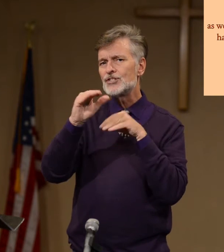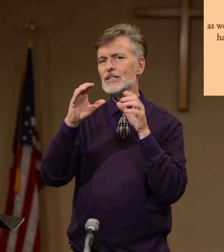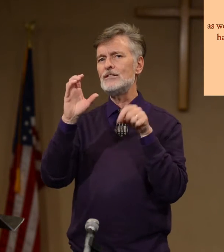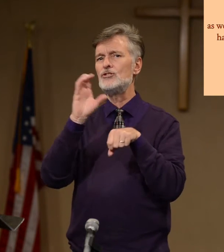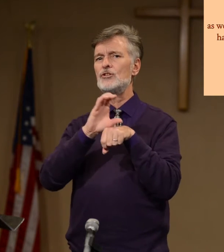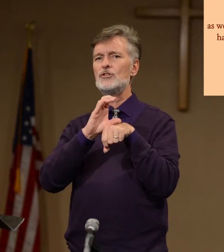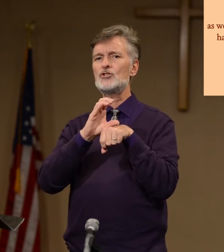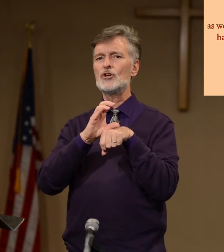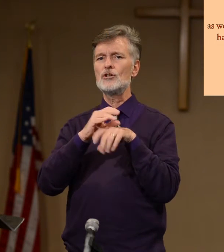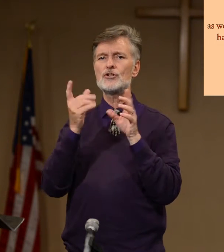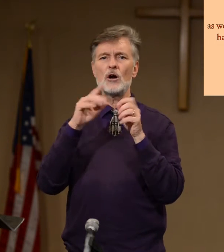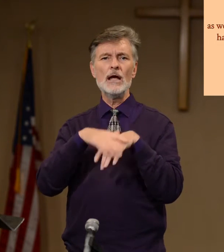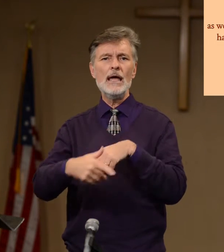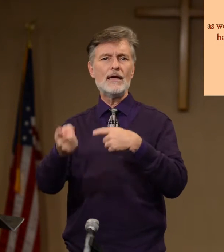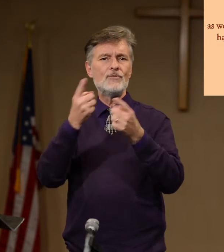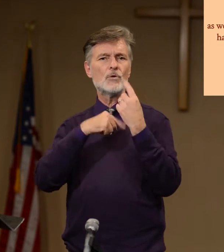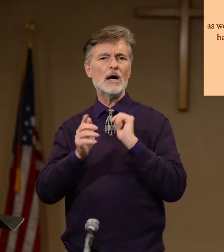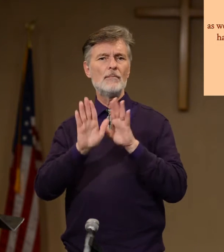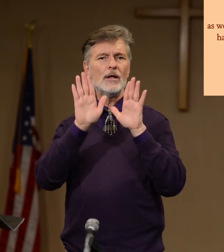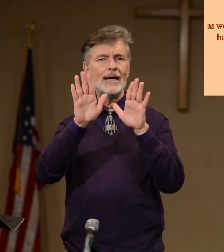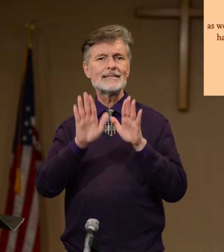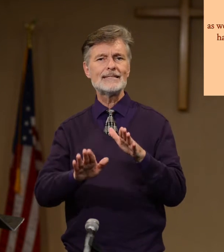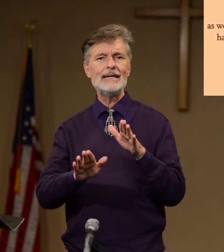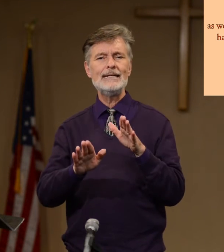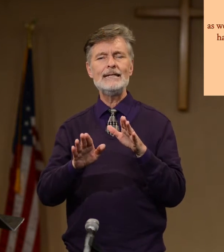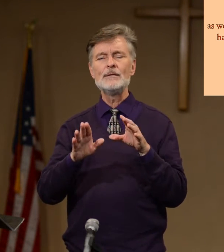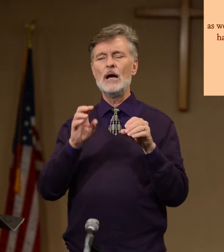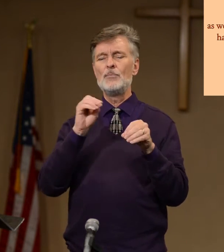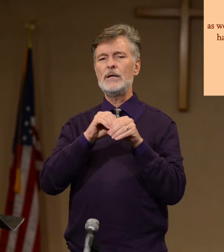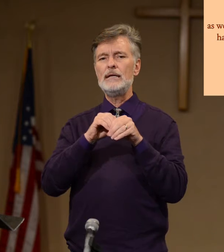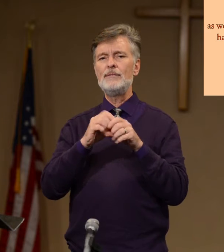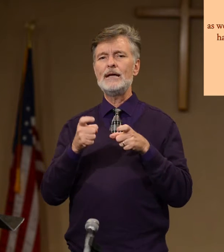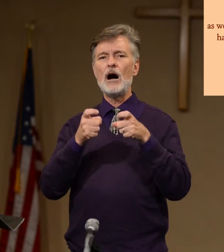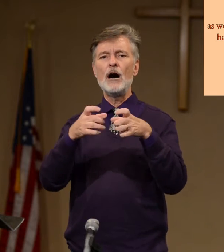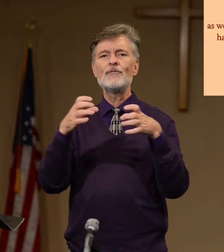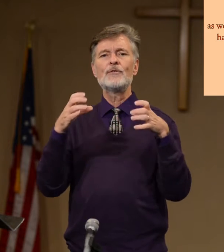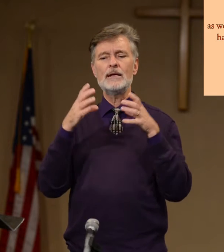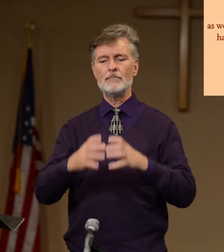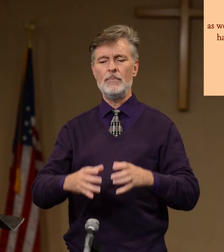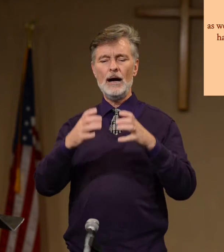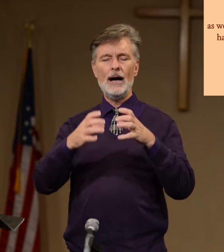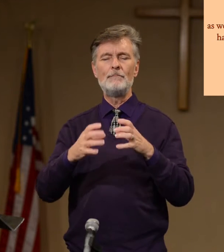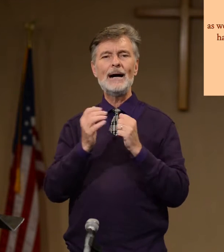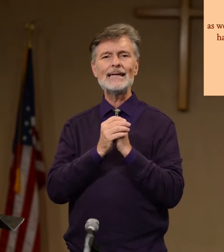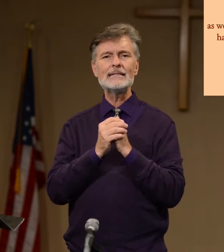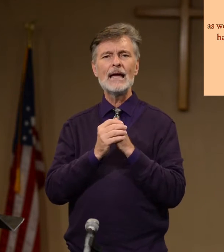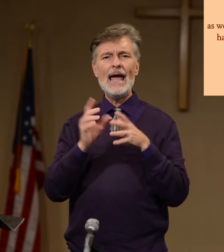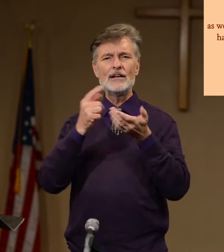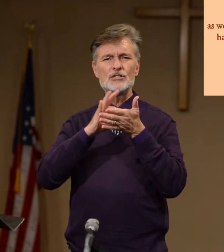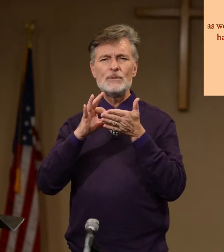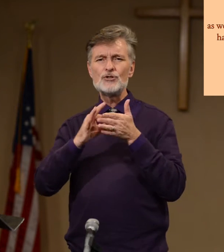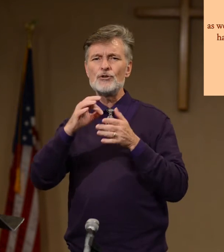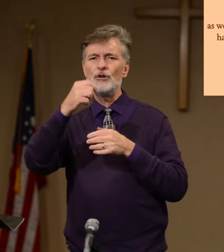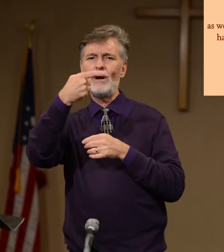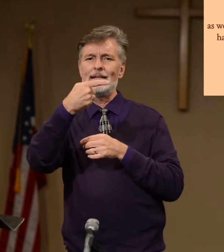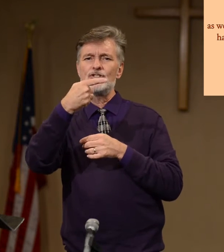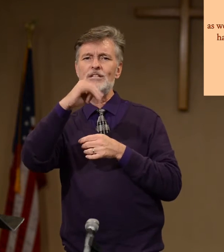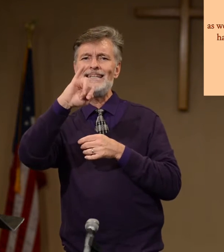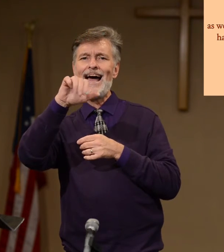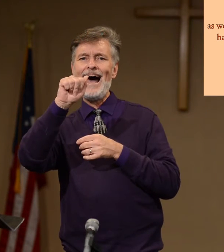send to the church or if you come on a Sunday, put it in the offering bucket and just be sure you write